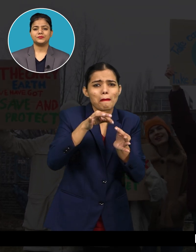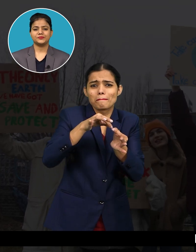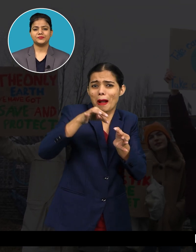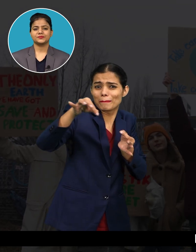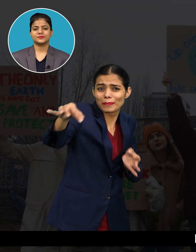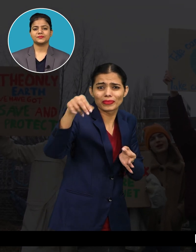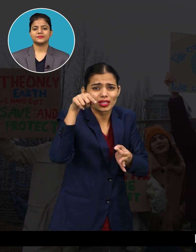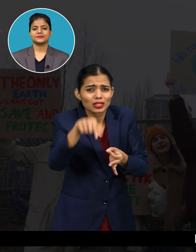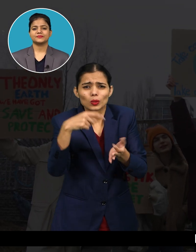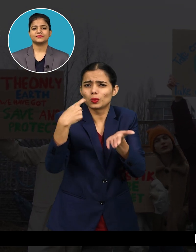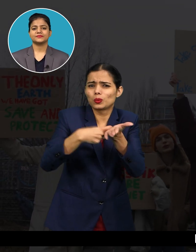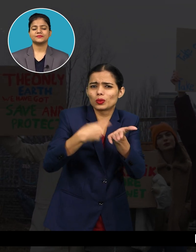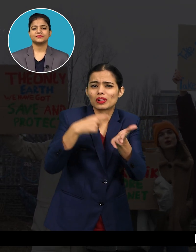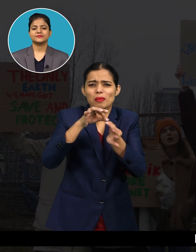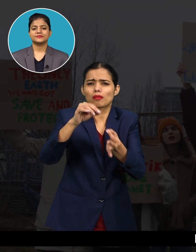the